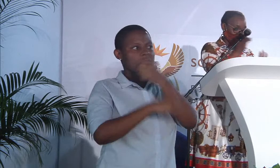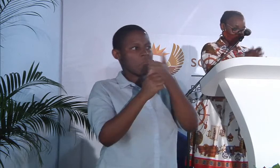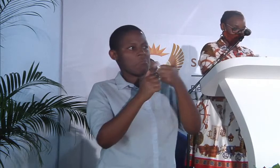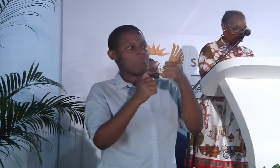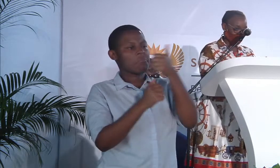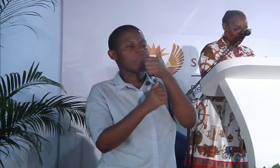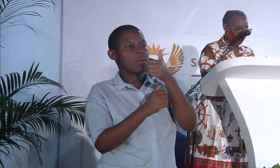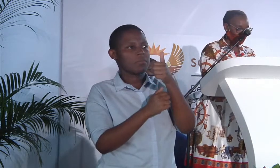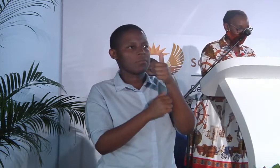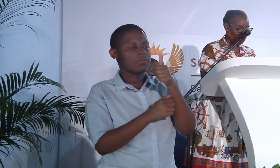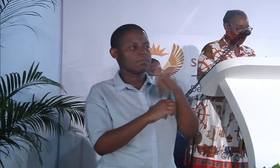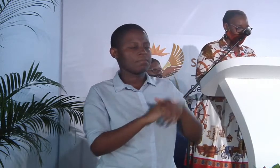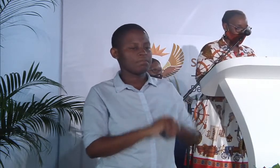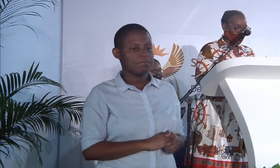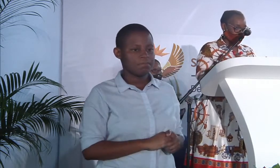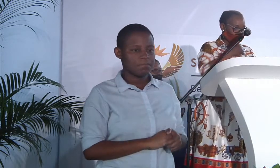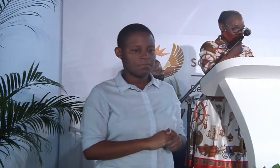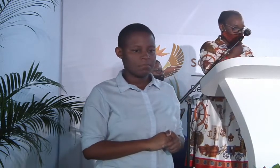Okay.